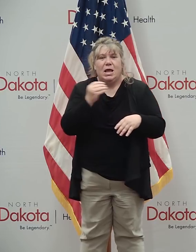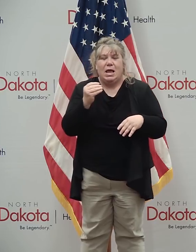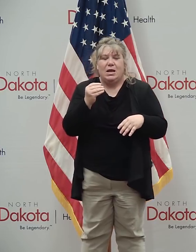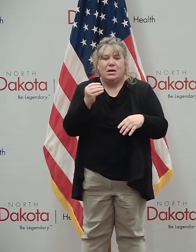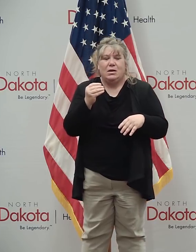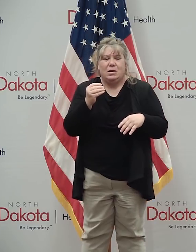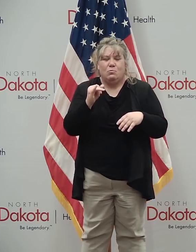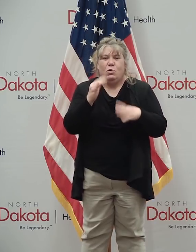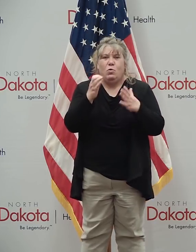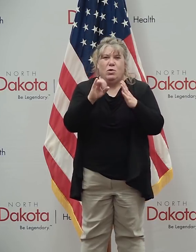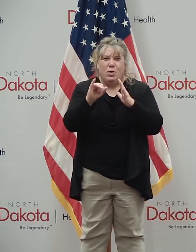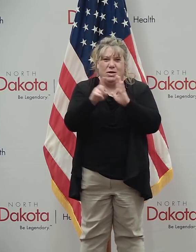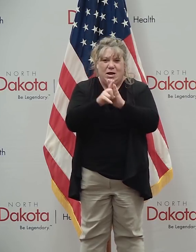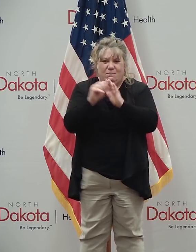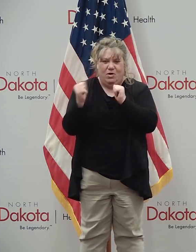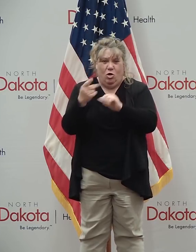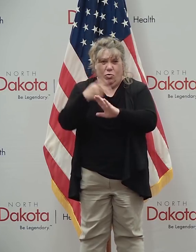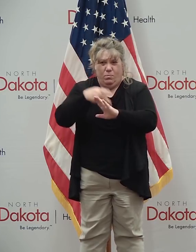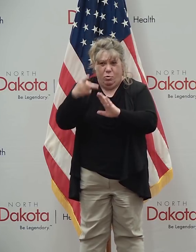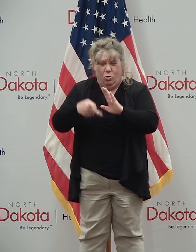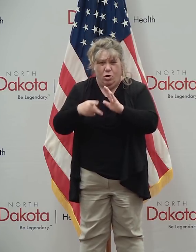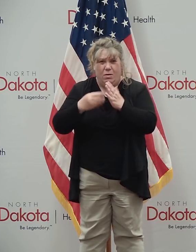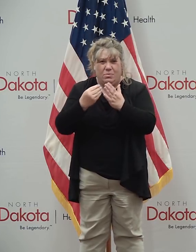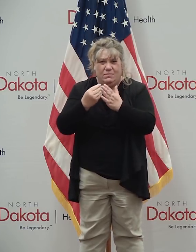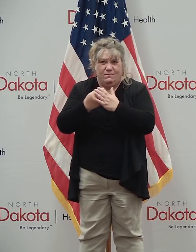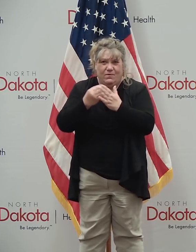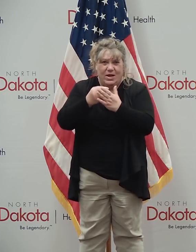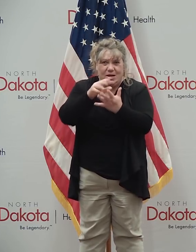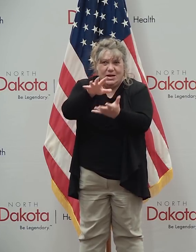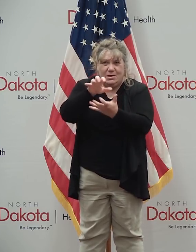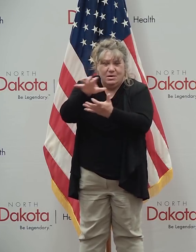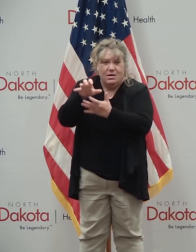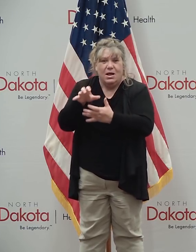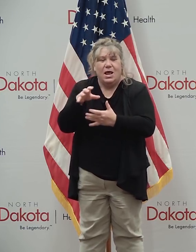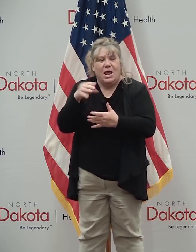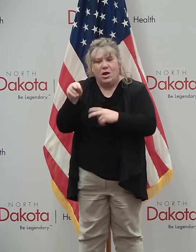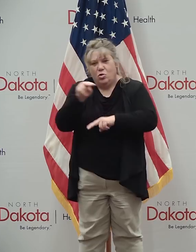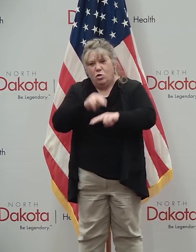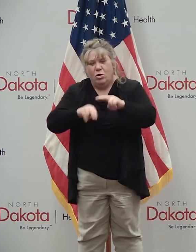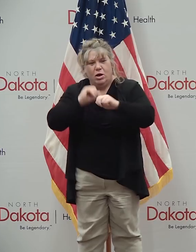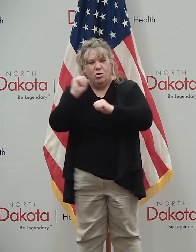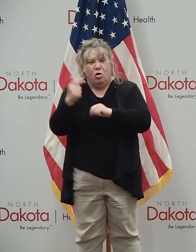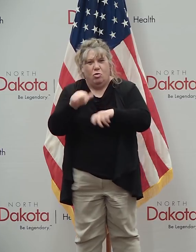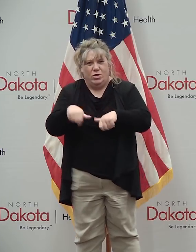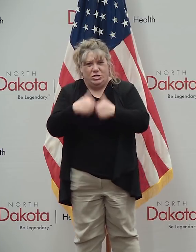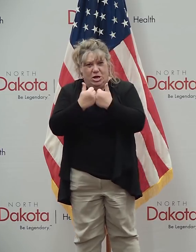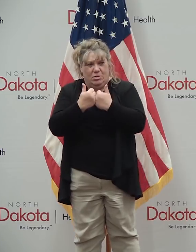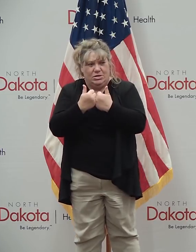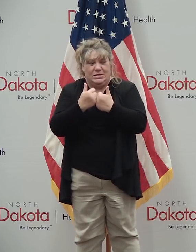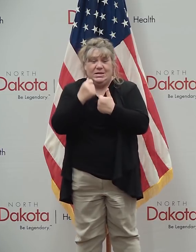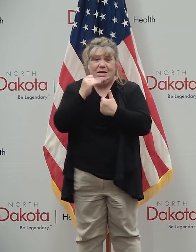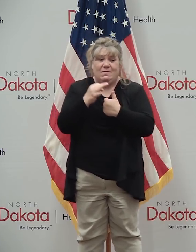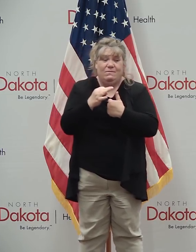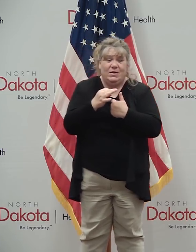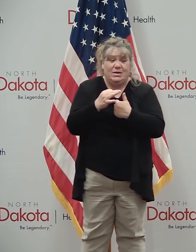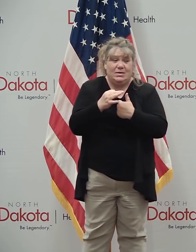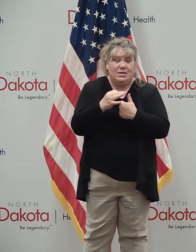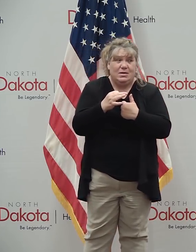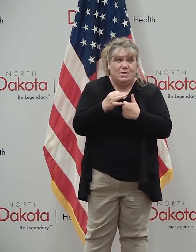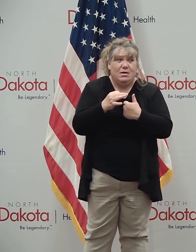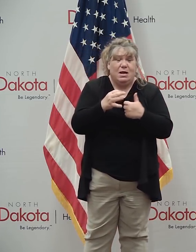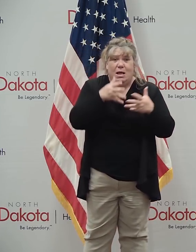again, identifying all the existing programs, funding sources, and taking a look at all of the challenges, whether that's abandoned well